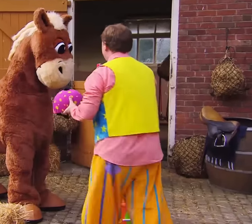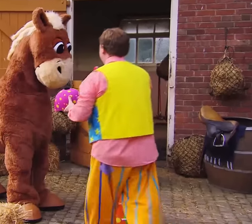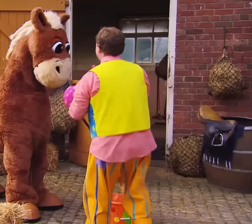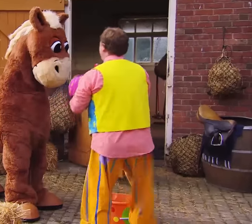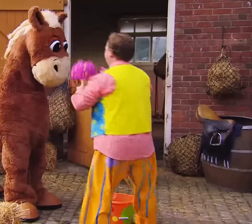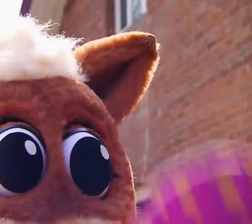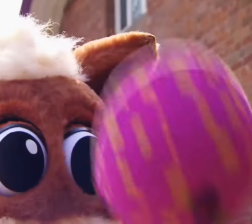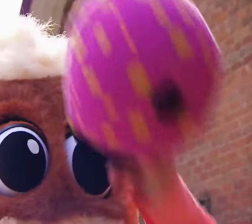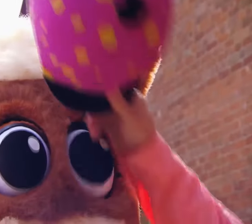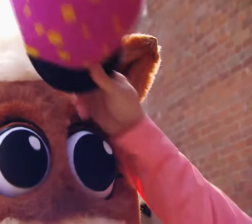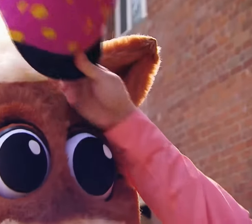One riding hat.